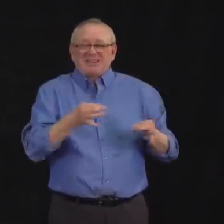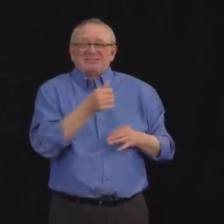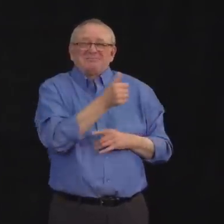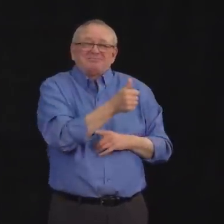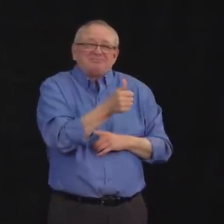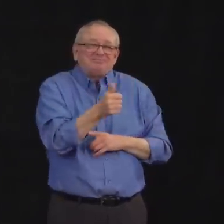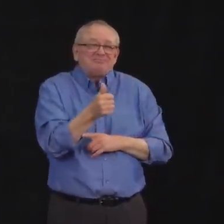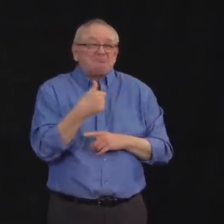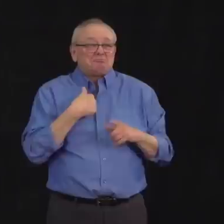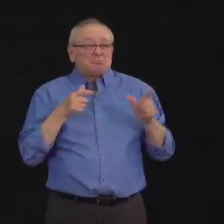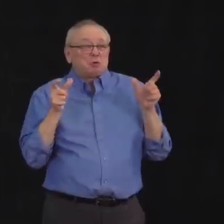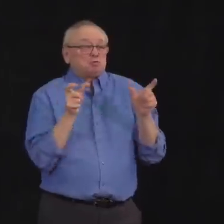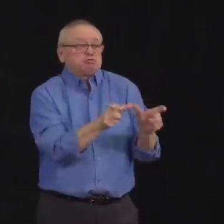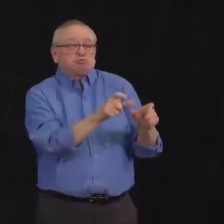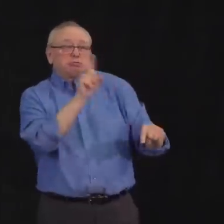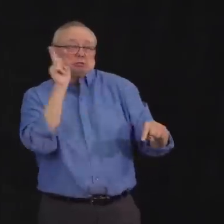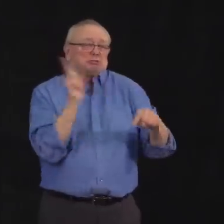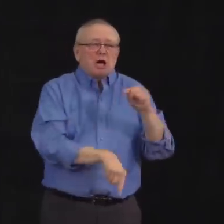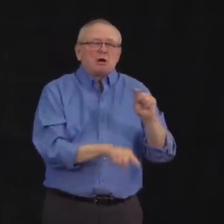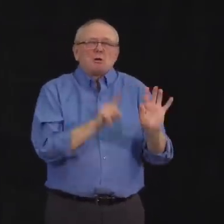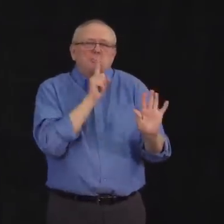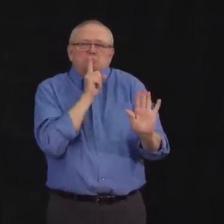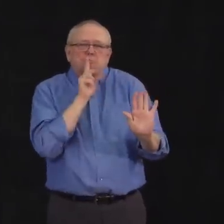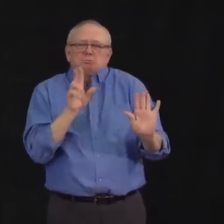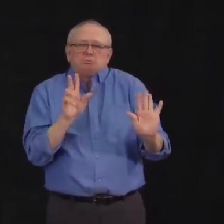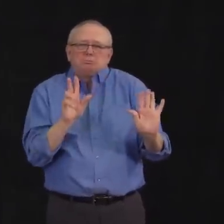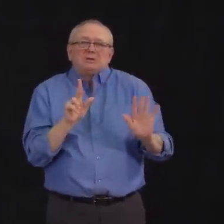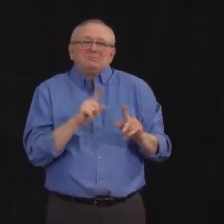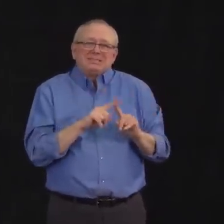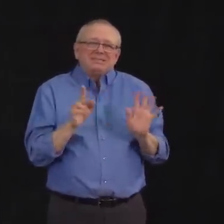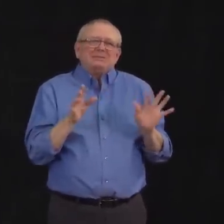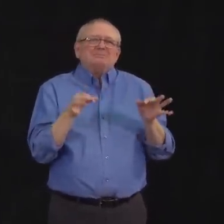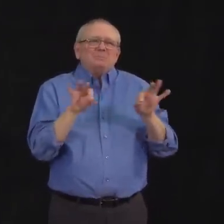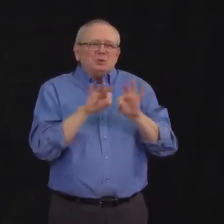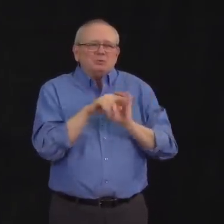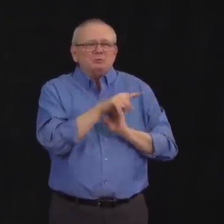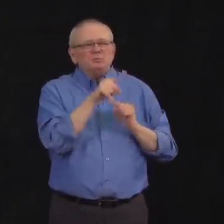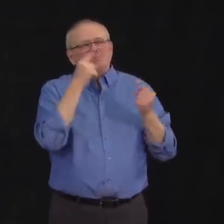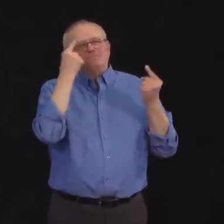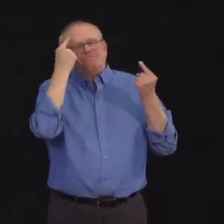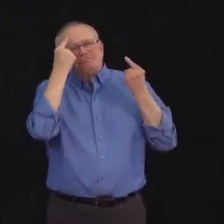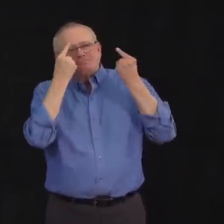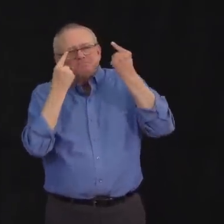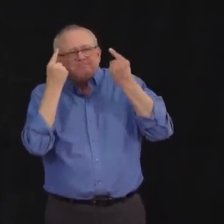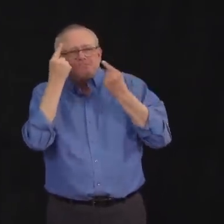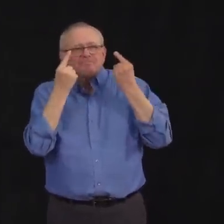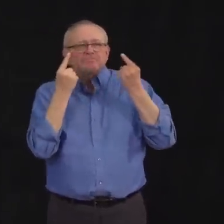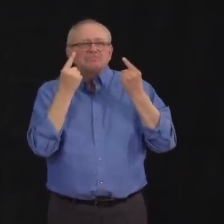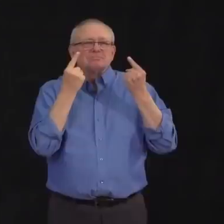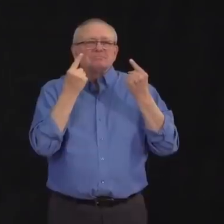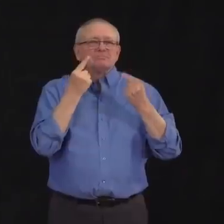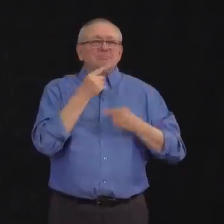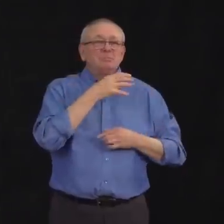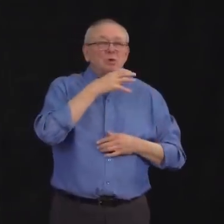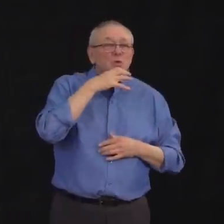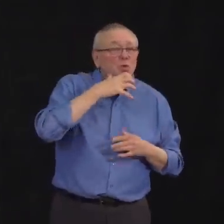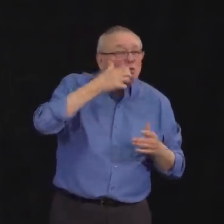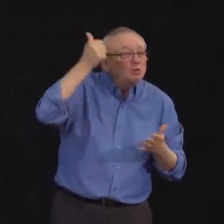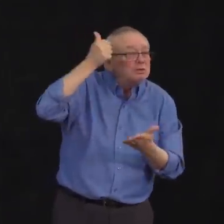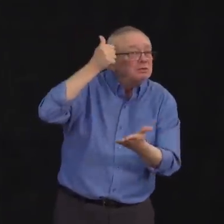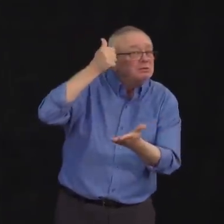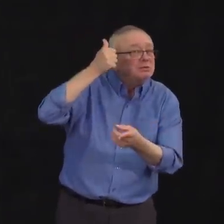would say that those individuals who are older, especially those who are over